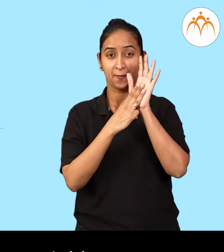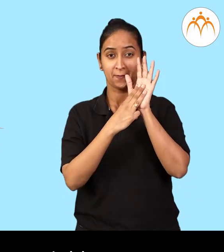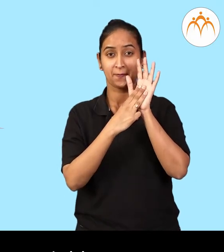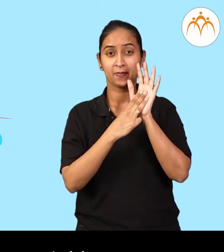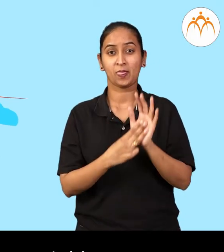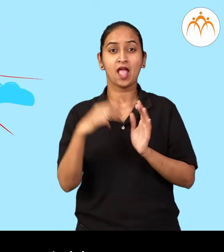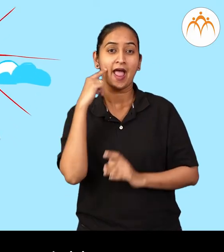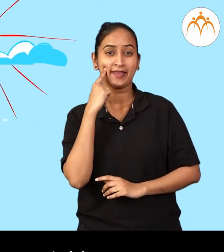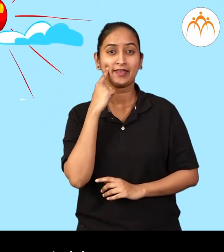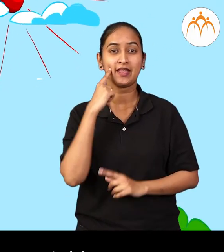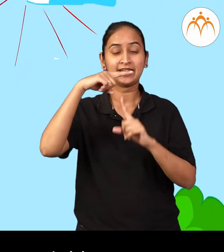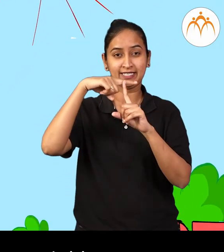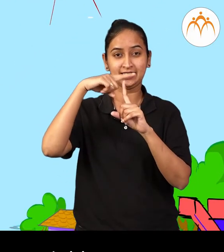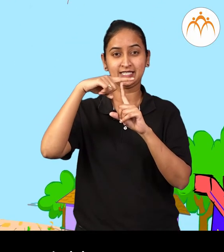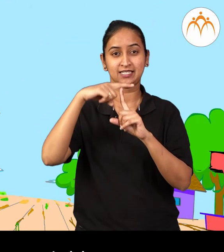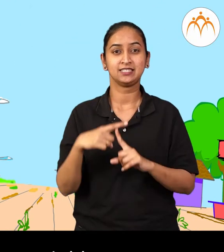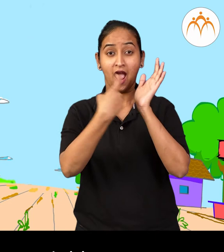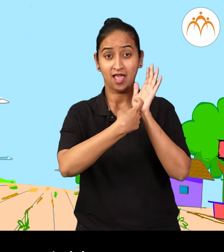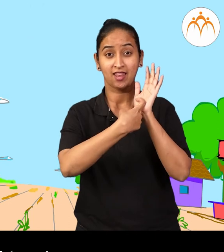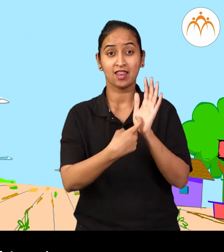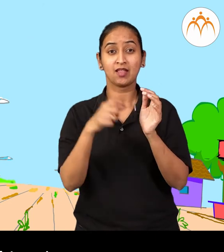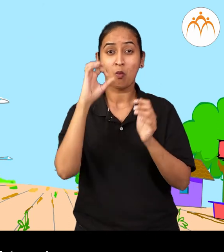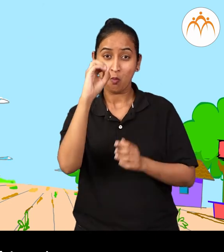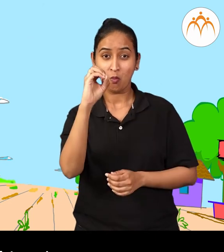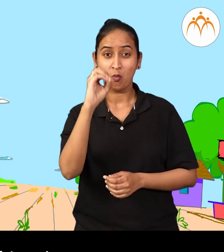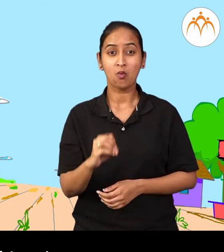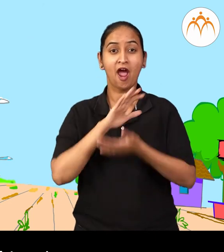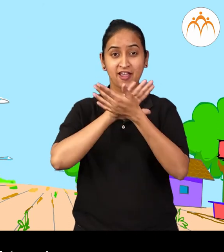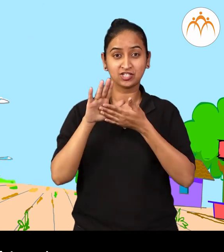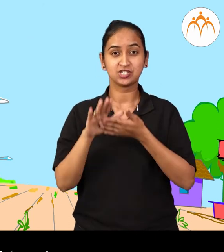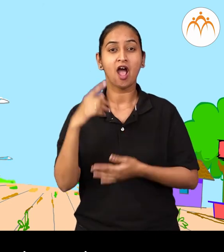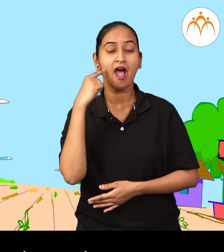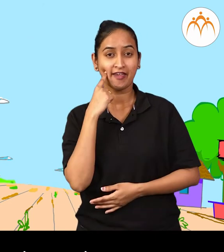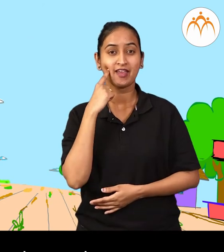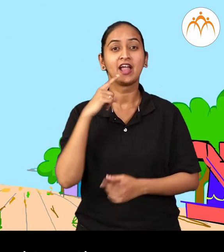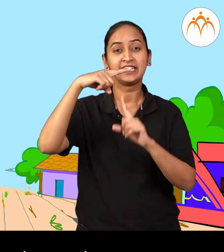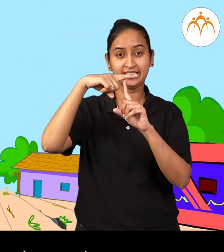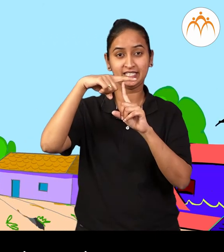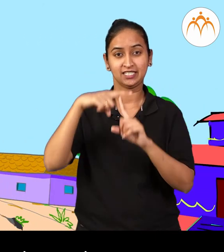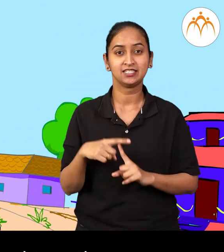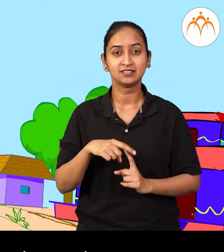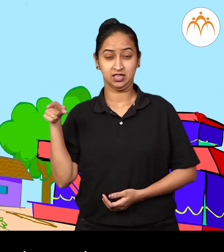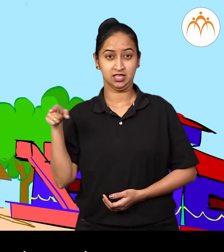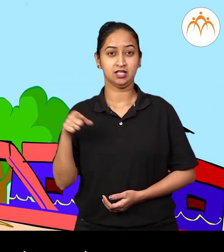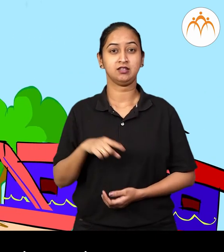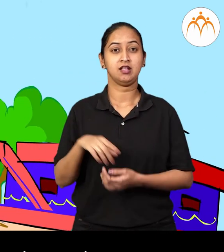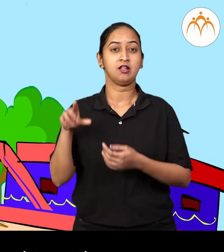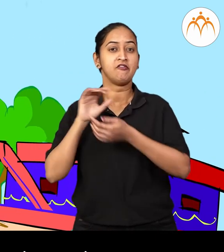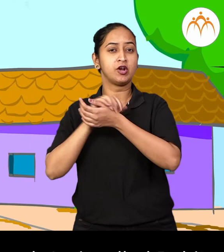Aamit and Rohit were neighbors. They were friends. They went to school together.